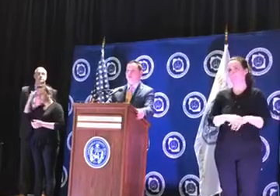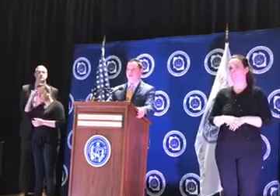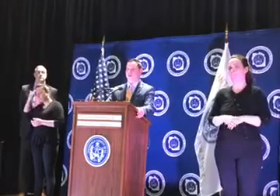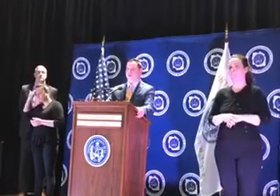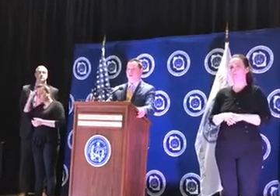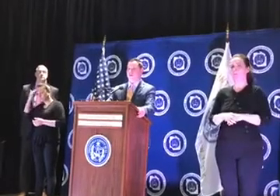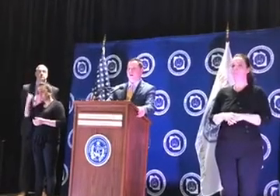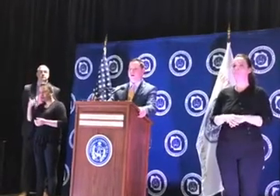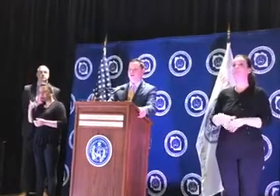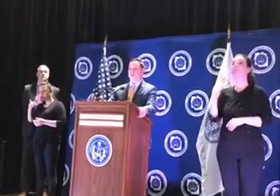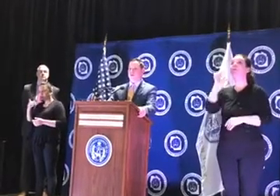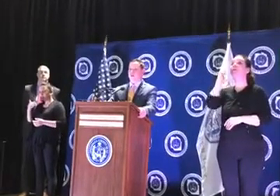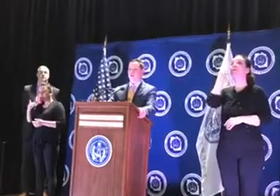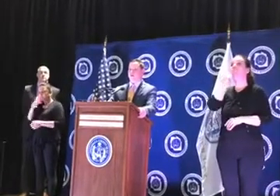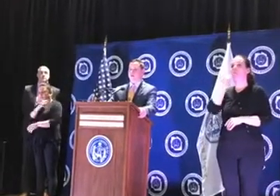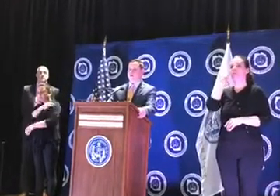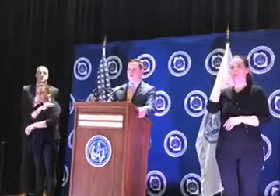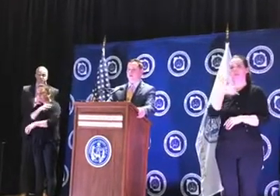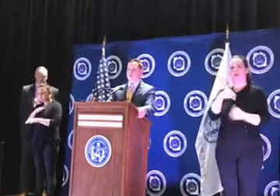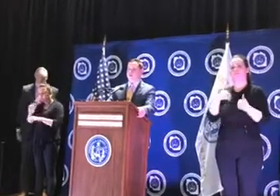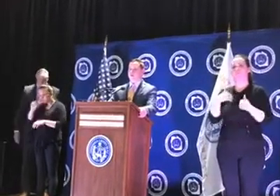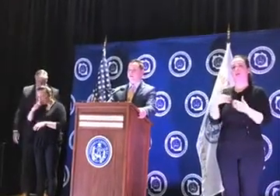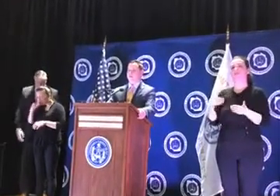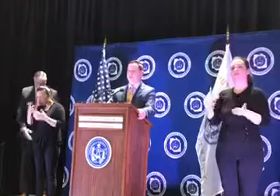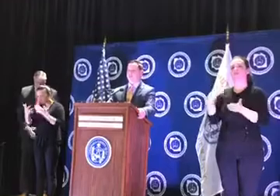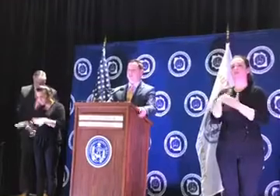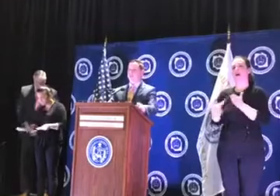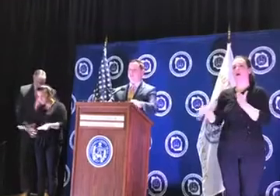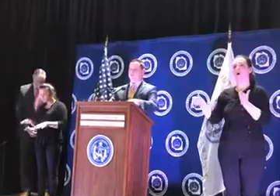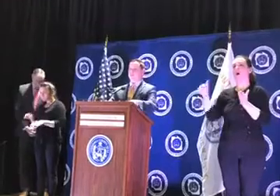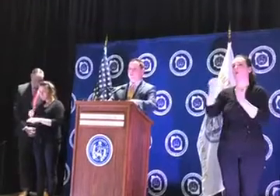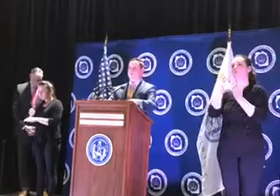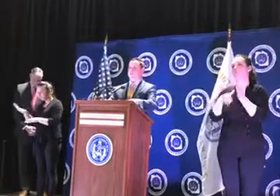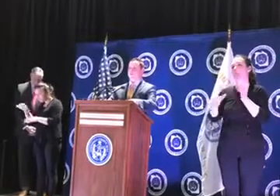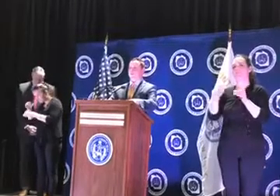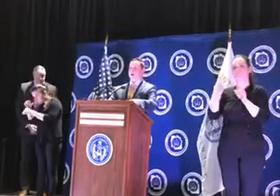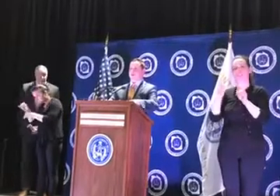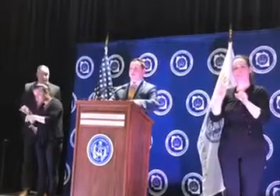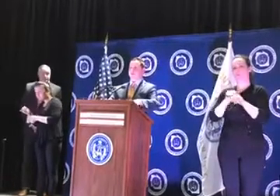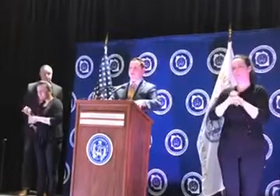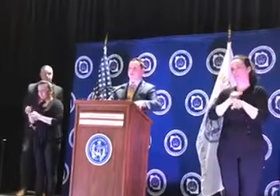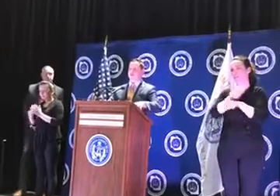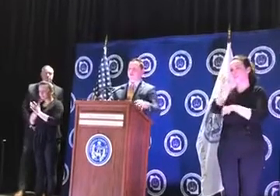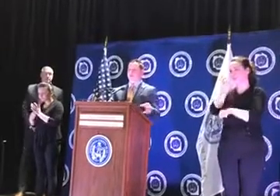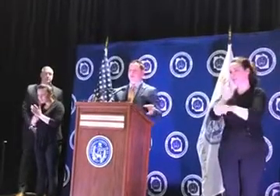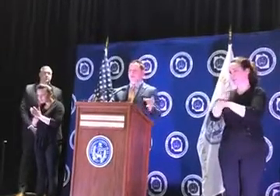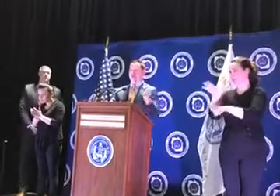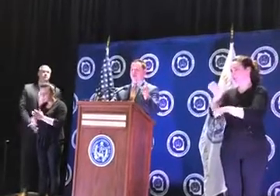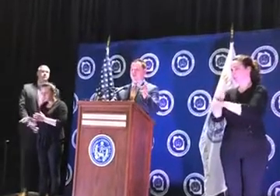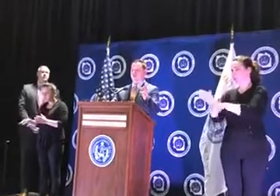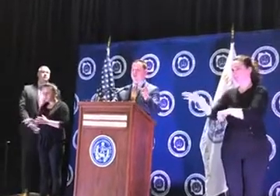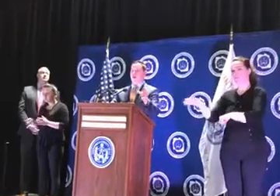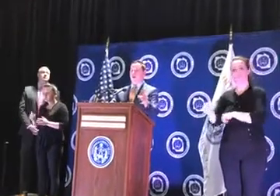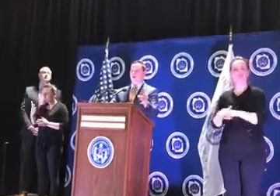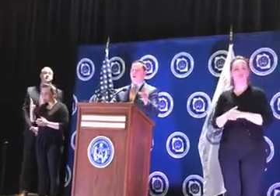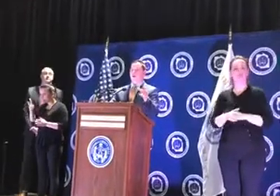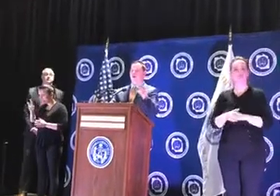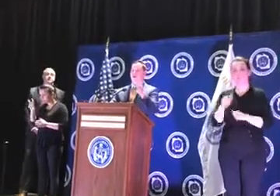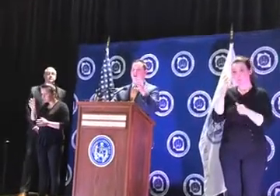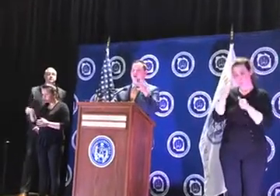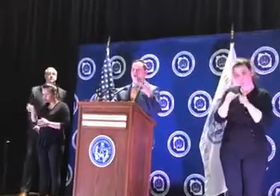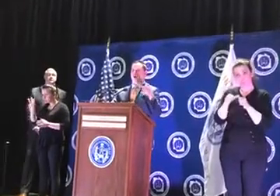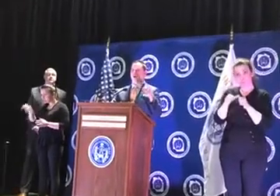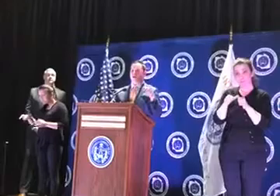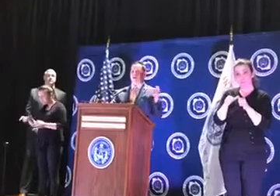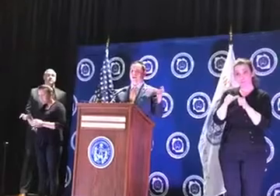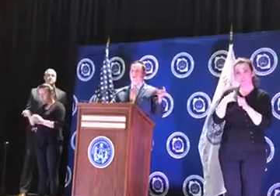every day. So certainly this is a lot of this is infrastructure being built as you go. You find